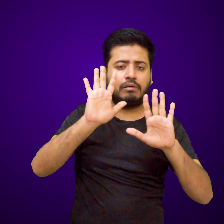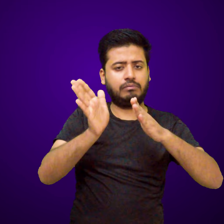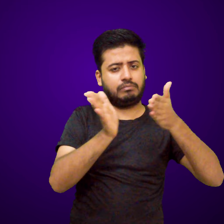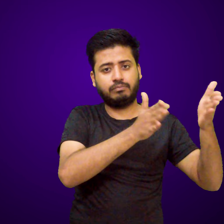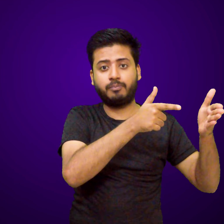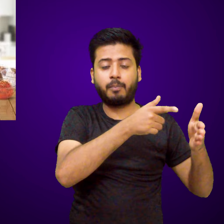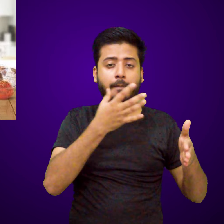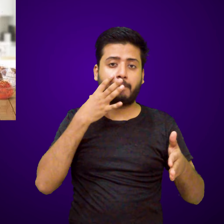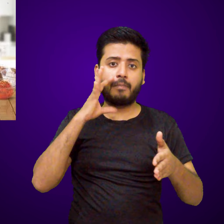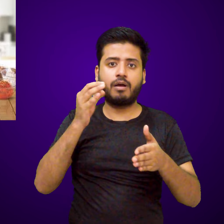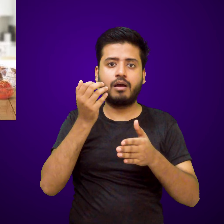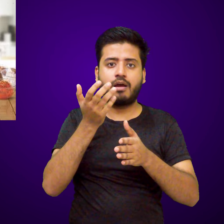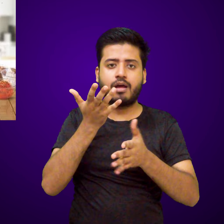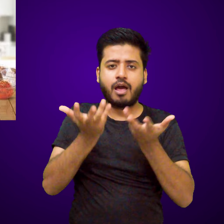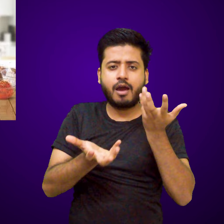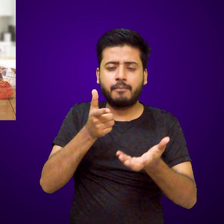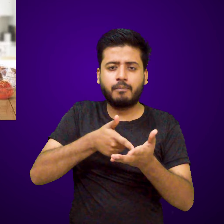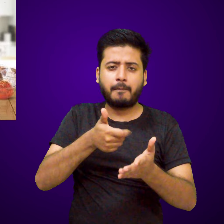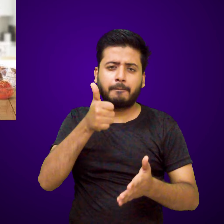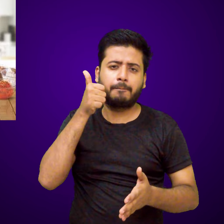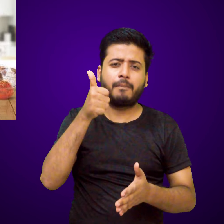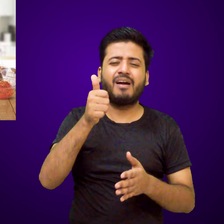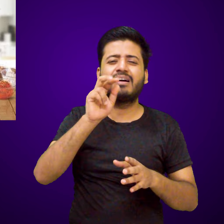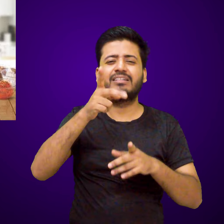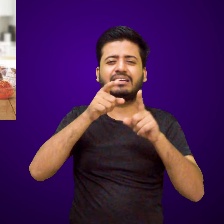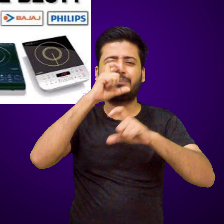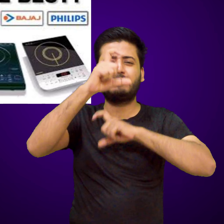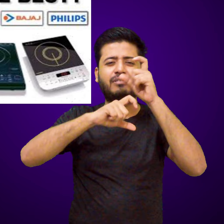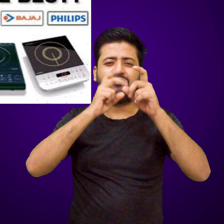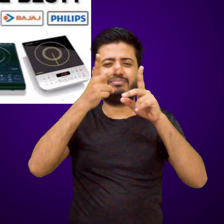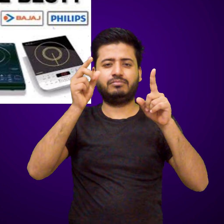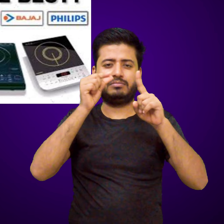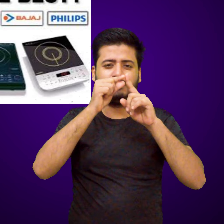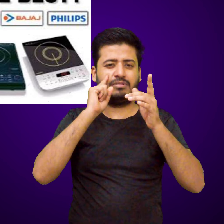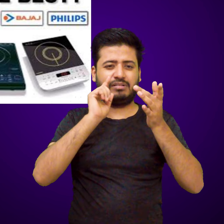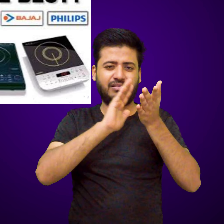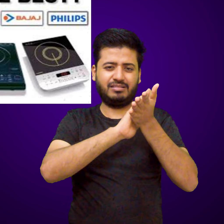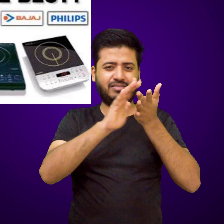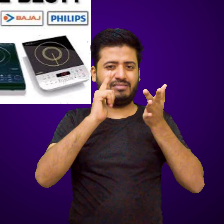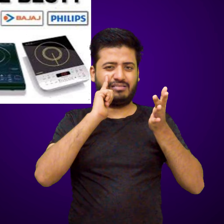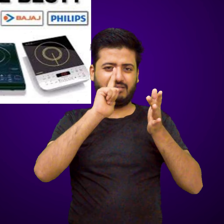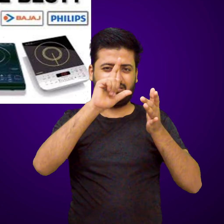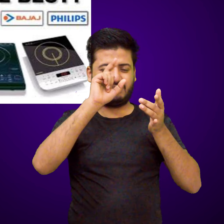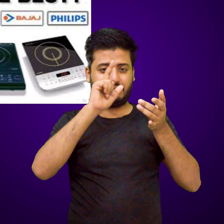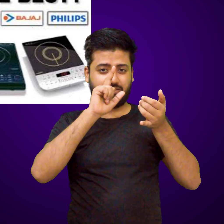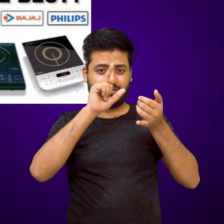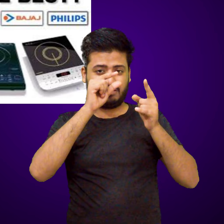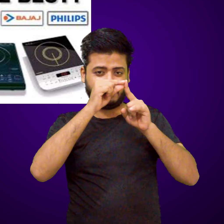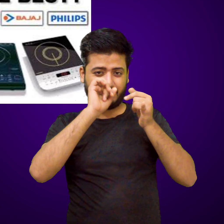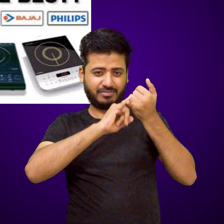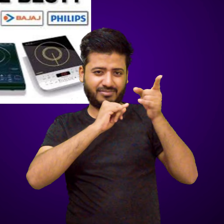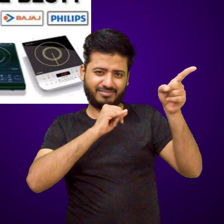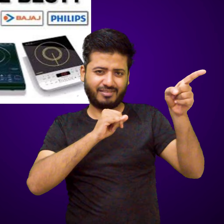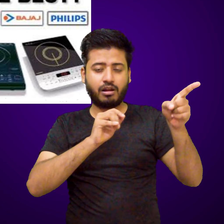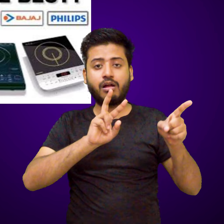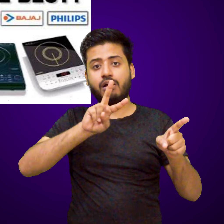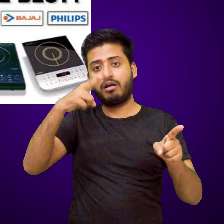can damage electronics over time. Safety features includes AAA MOV, metal oxide varistor, for